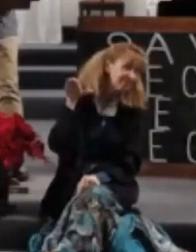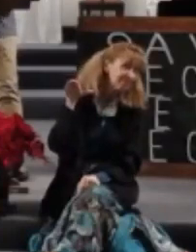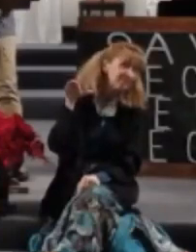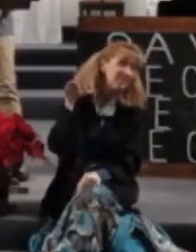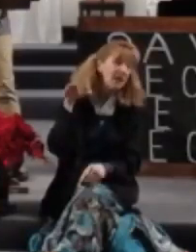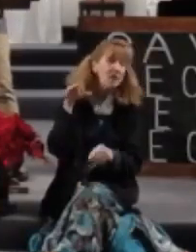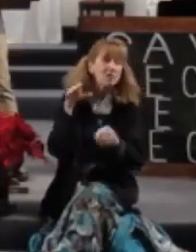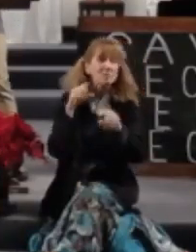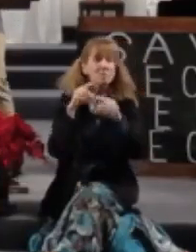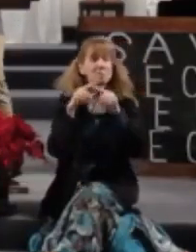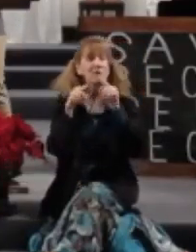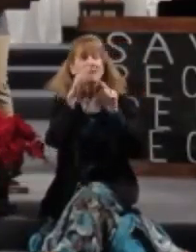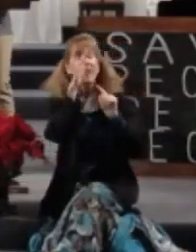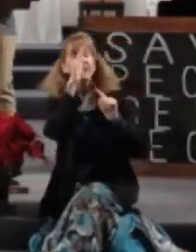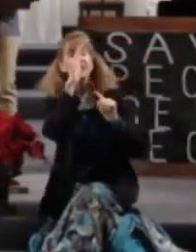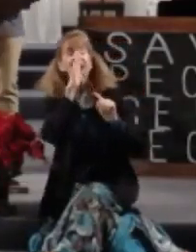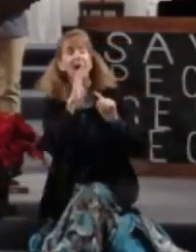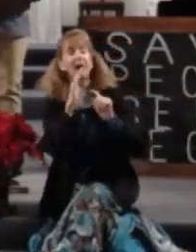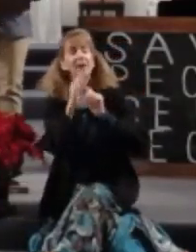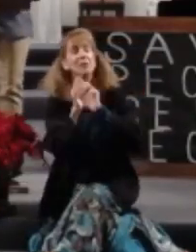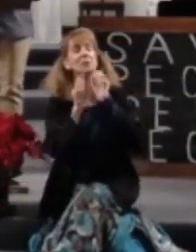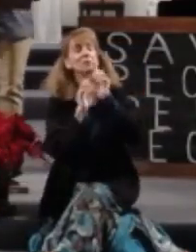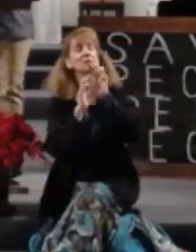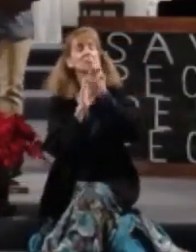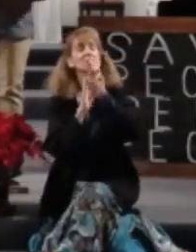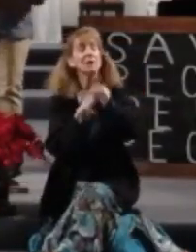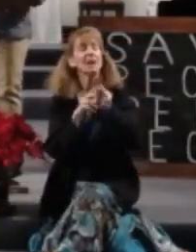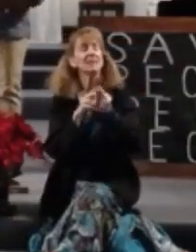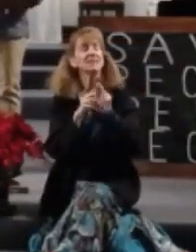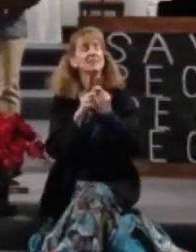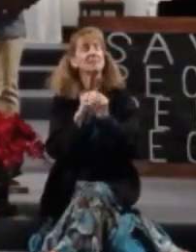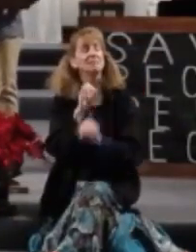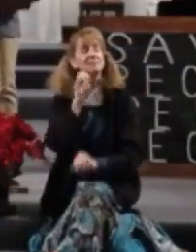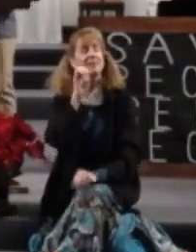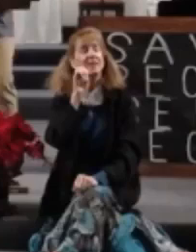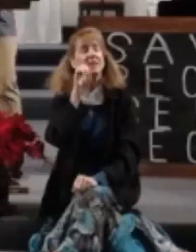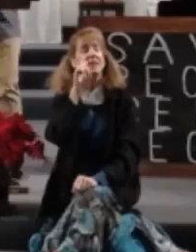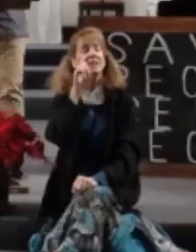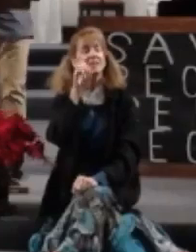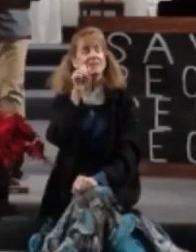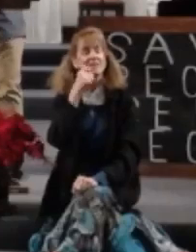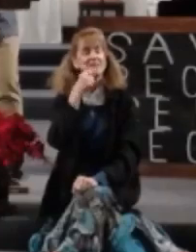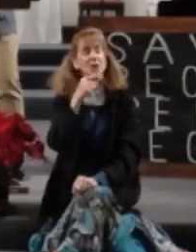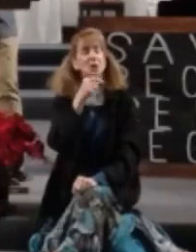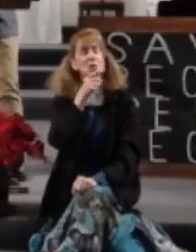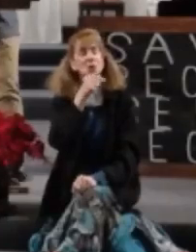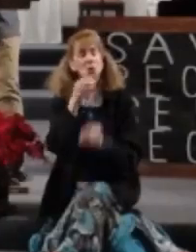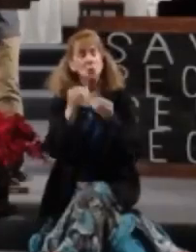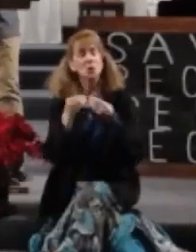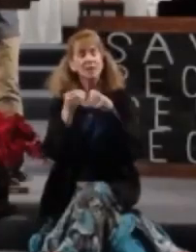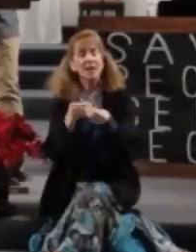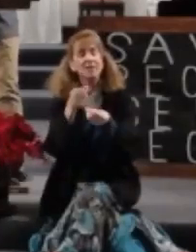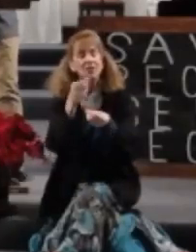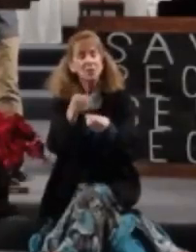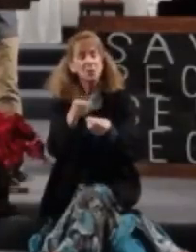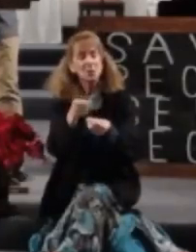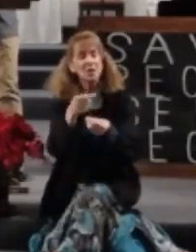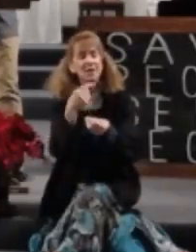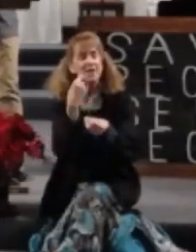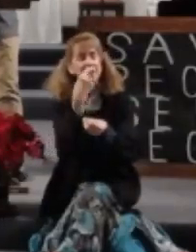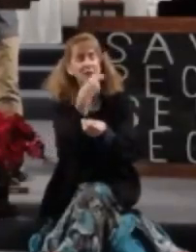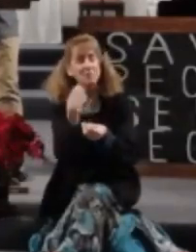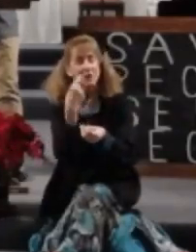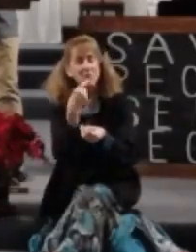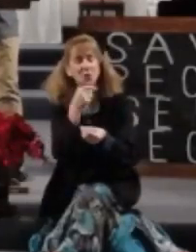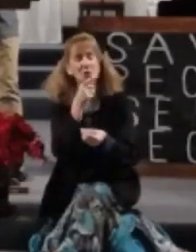it's interesting how God responds to Moses. Look at Exodus 4:11. God says, "Who gave human beings their mouths?